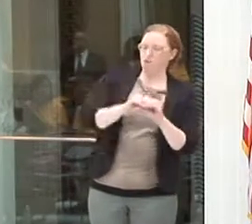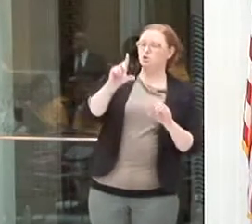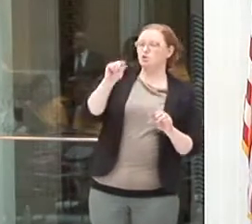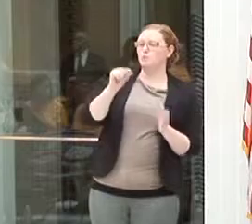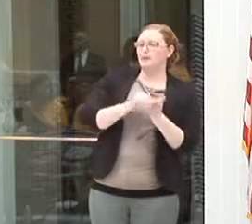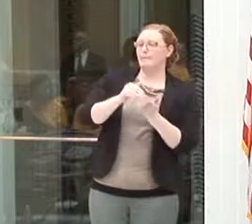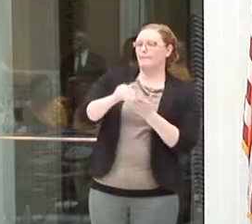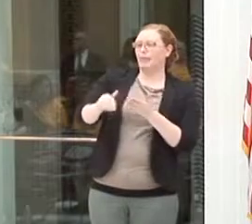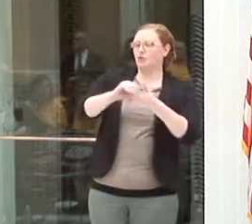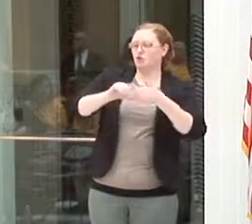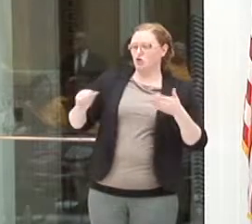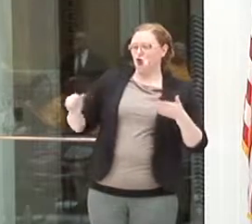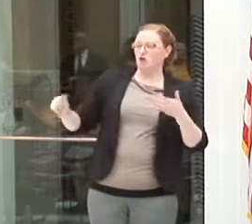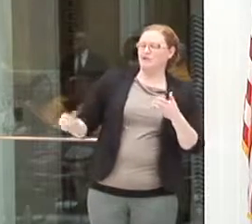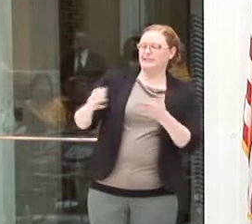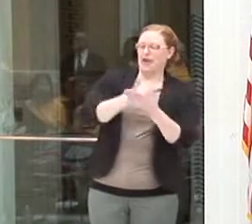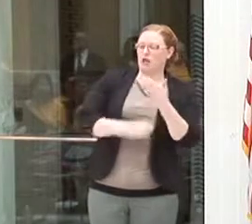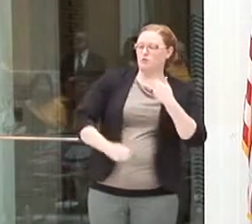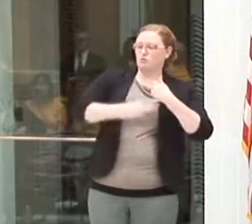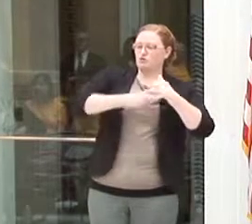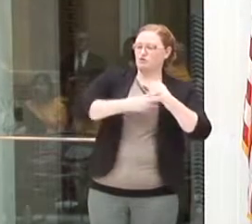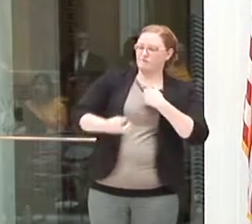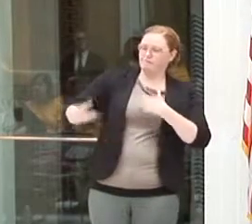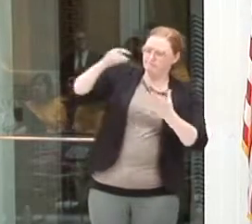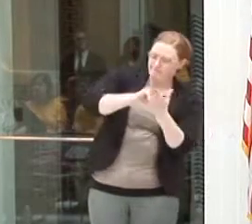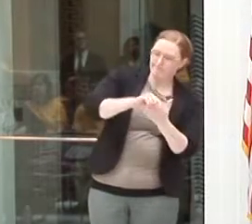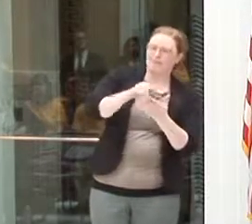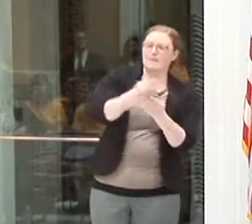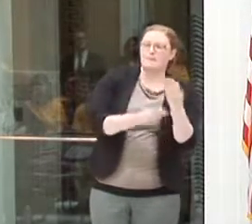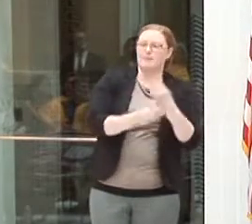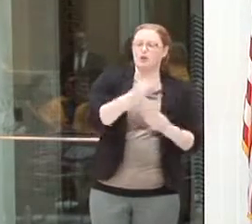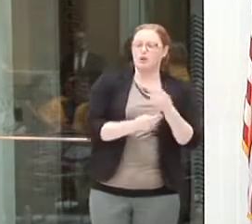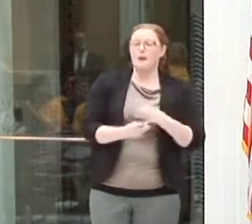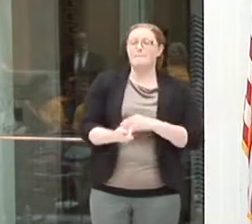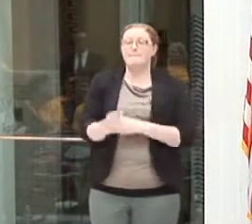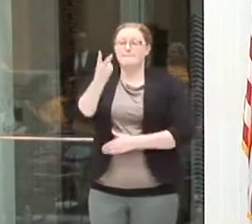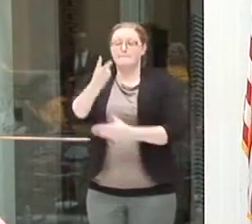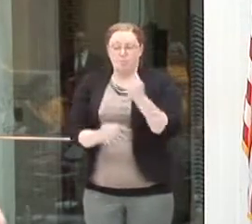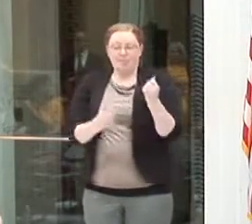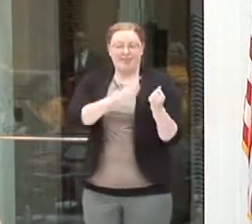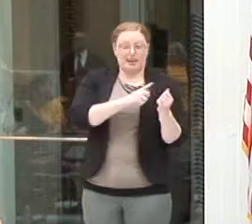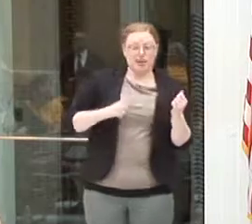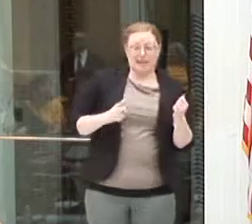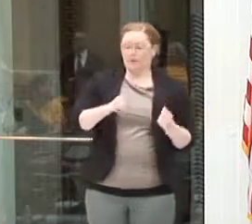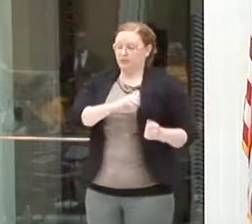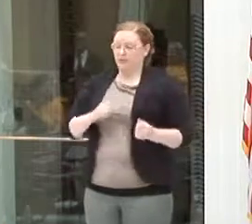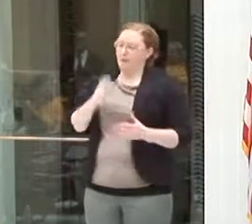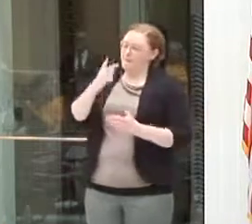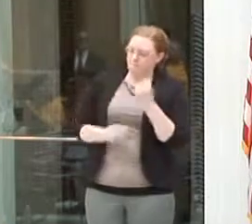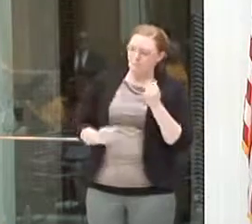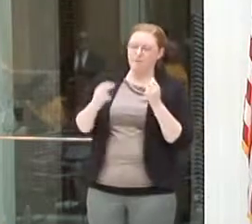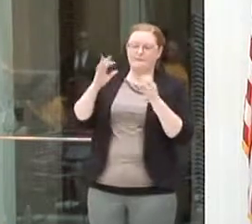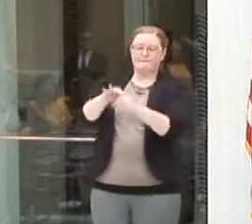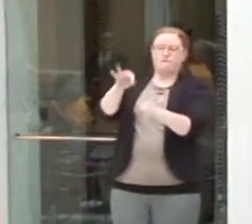reserve in the budget for human service workers and that both branches of the legislature voted to restore the funding